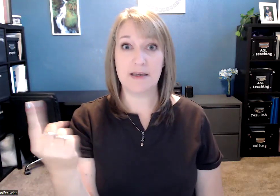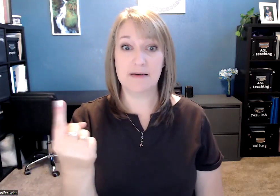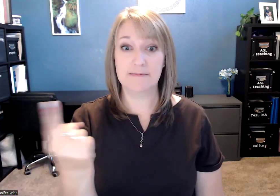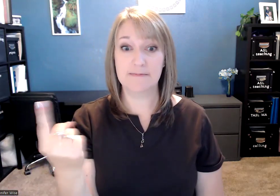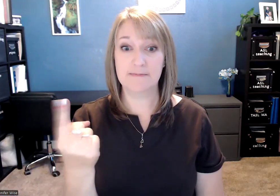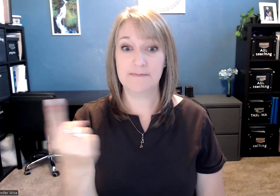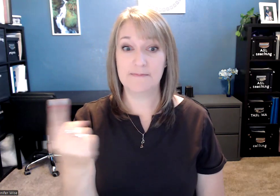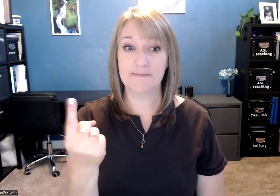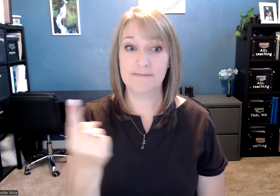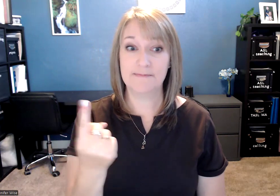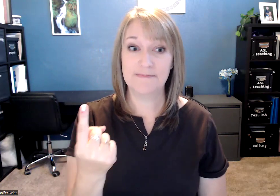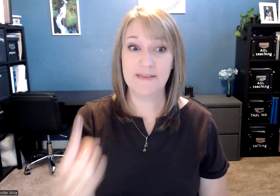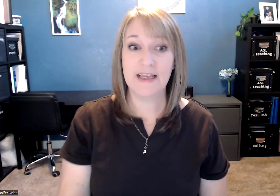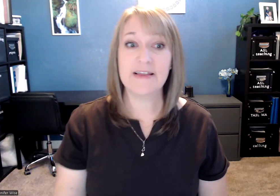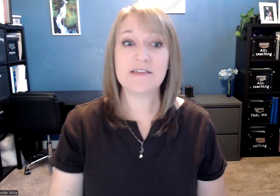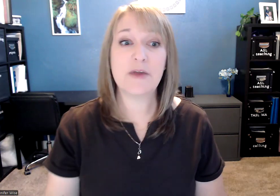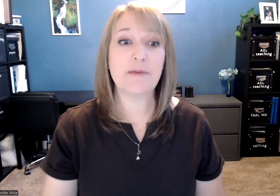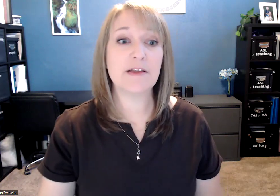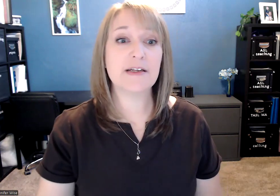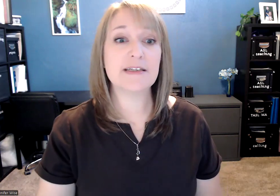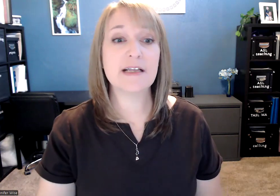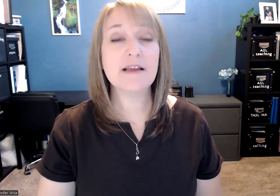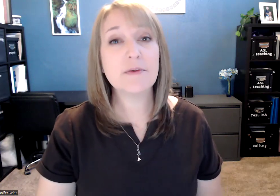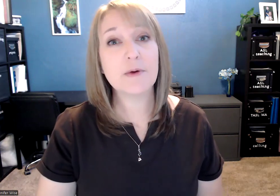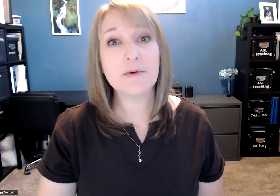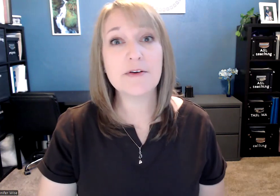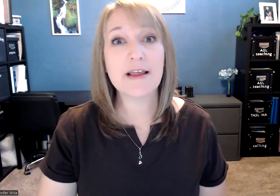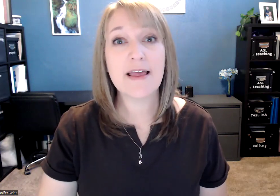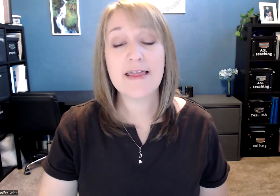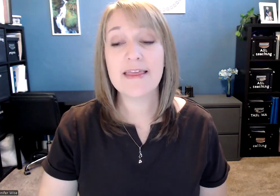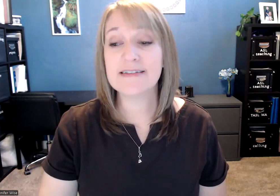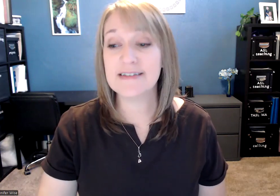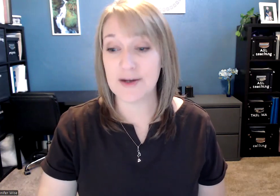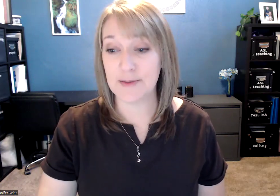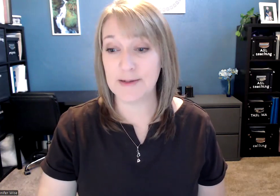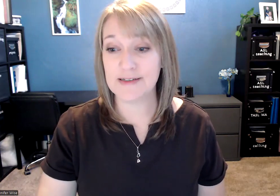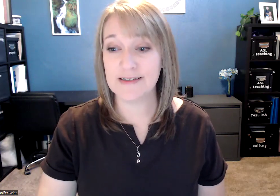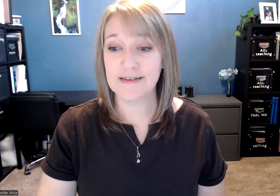something. And that's vocabulary list 11, where we're learning things to talk about.